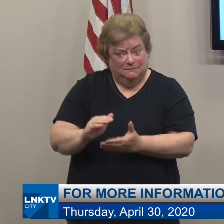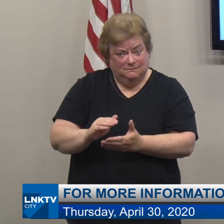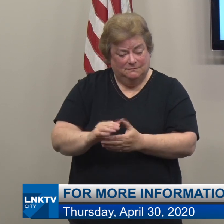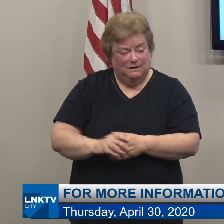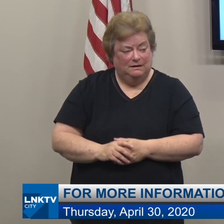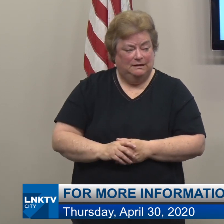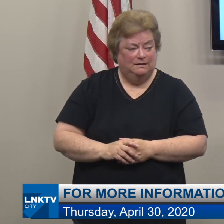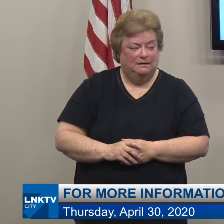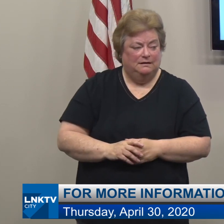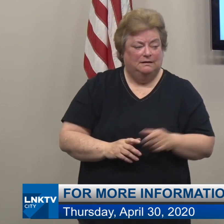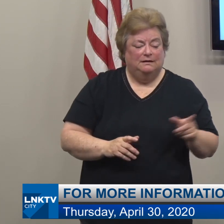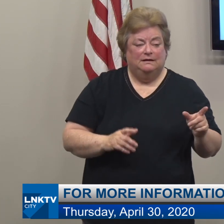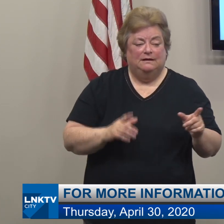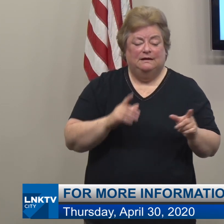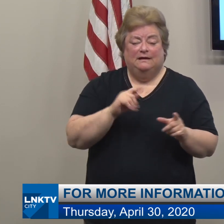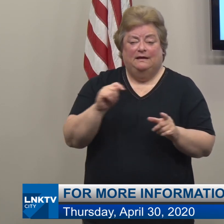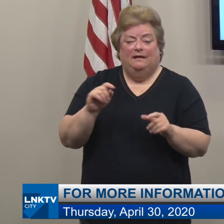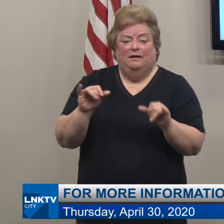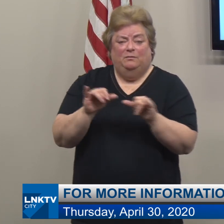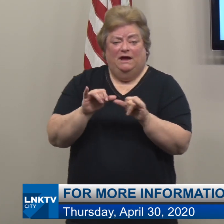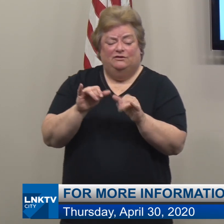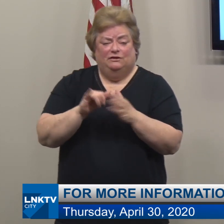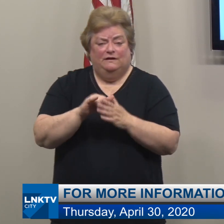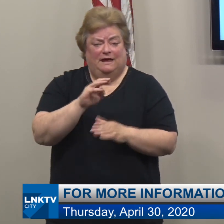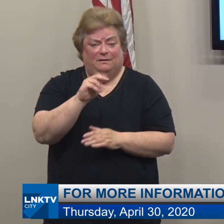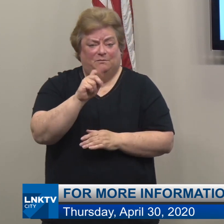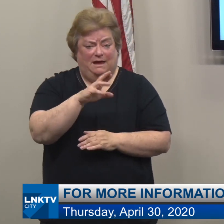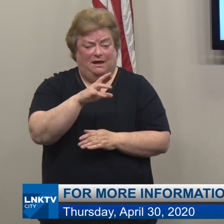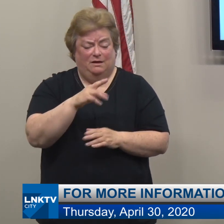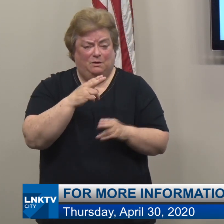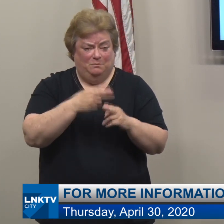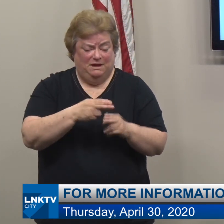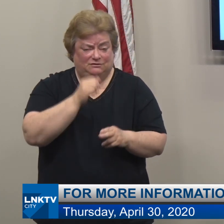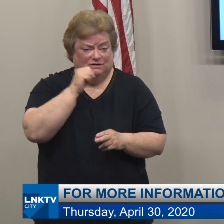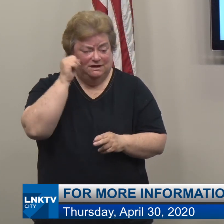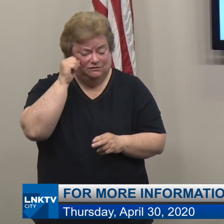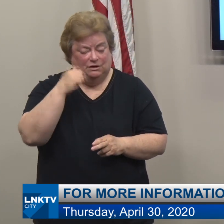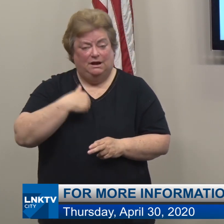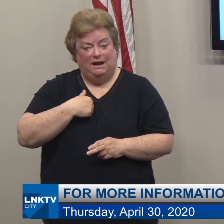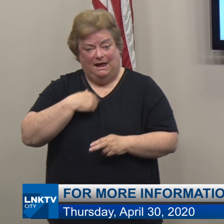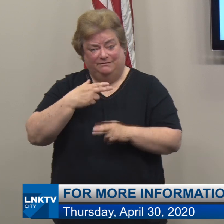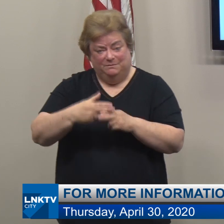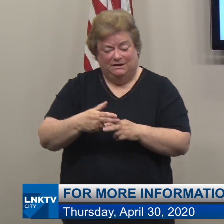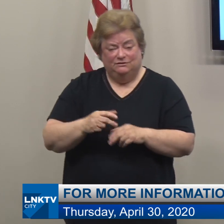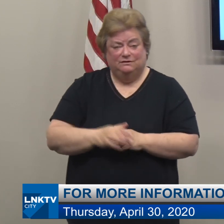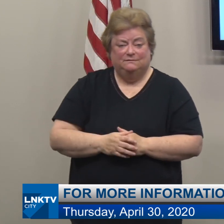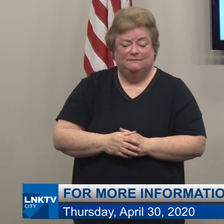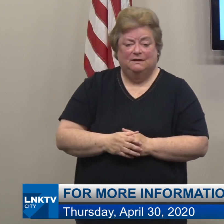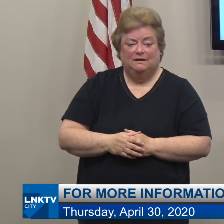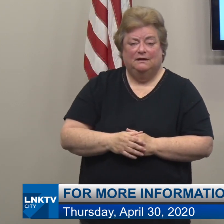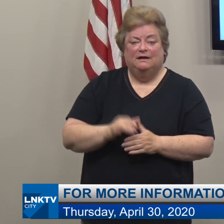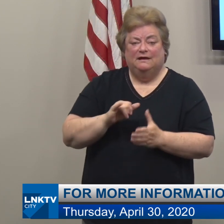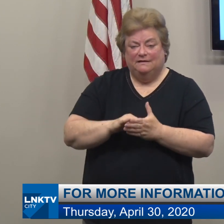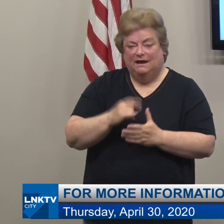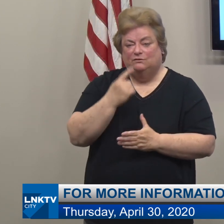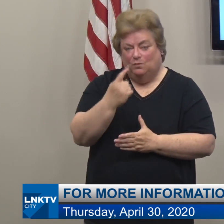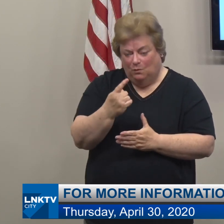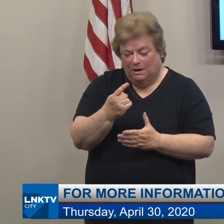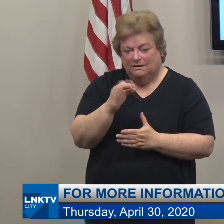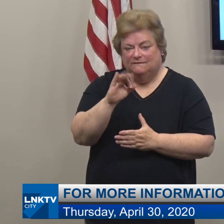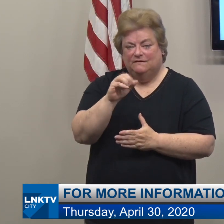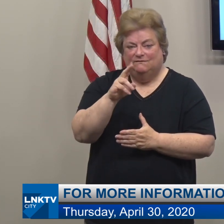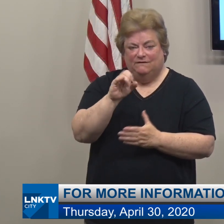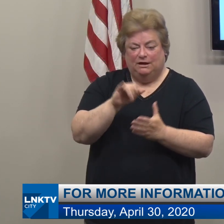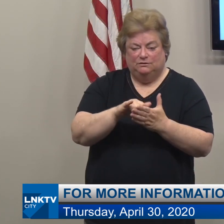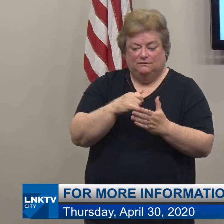the measure, as the mayor mentioned yesterday, and I've mentioned, it's one of the factors that we're watching very